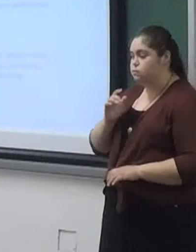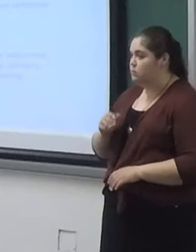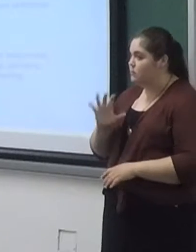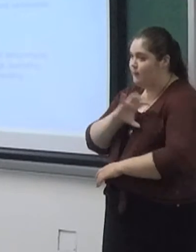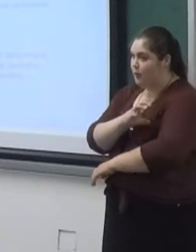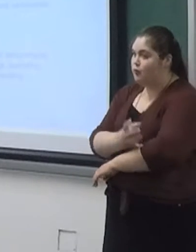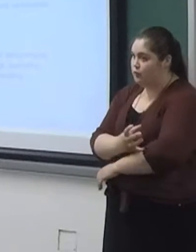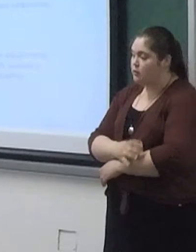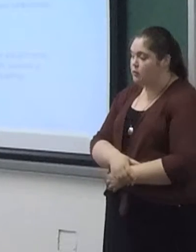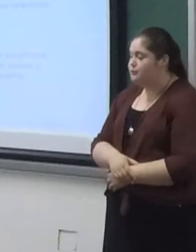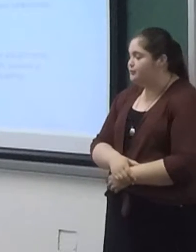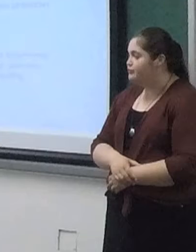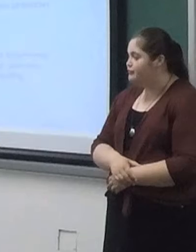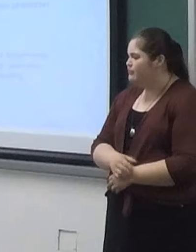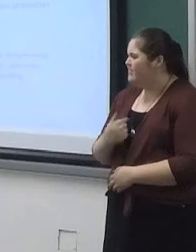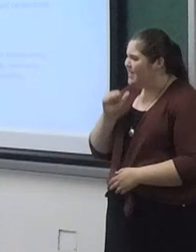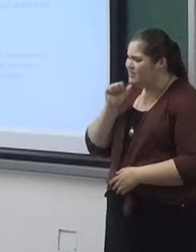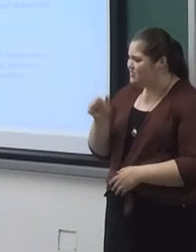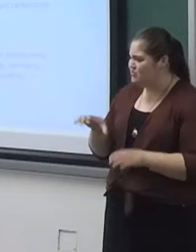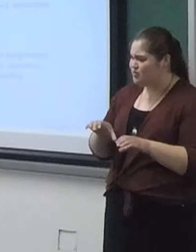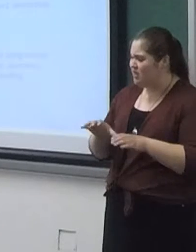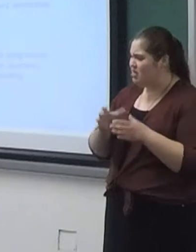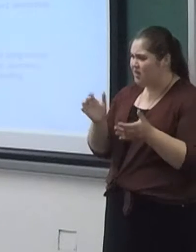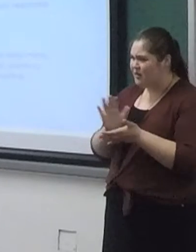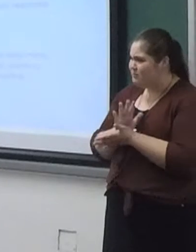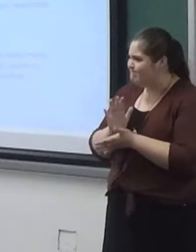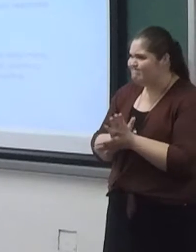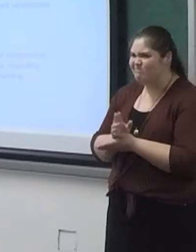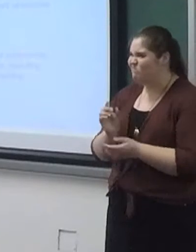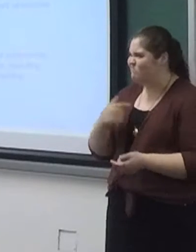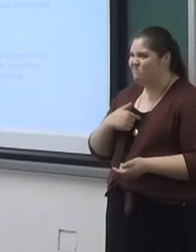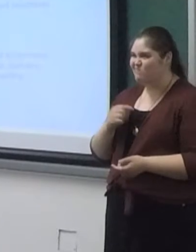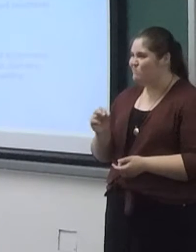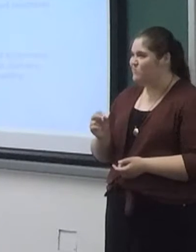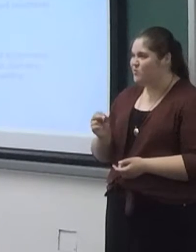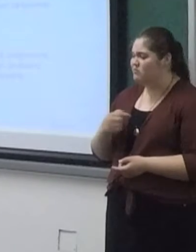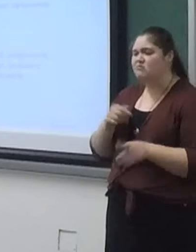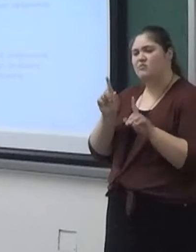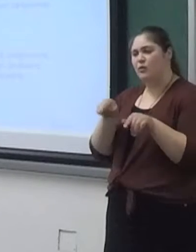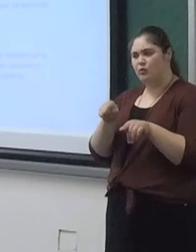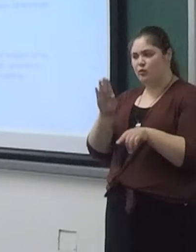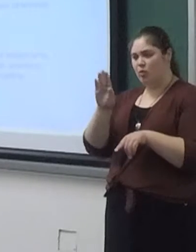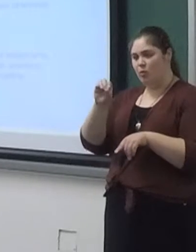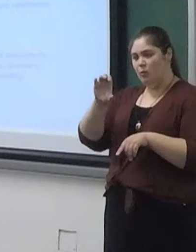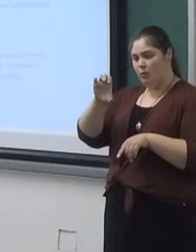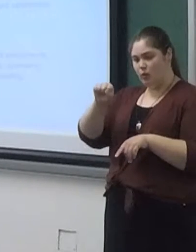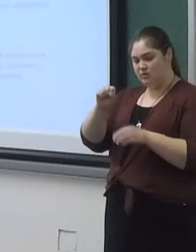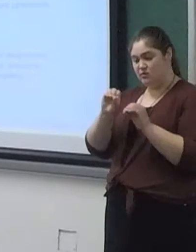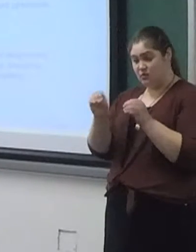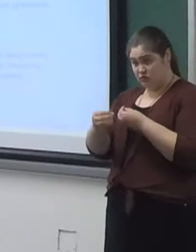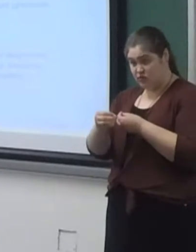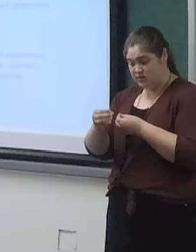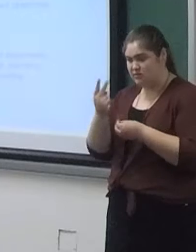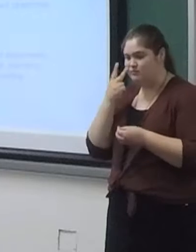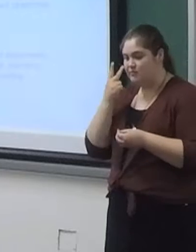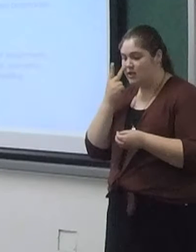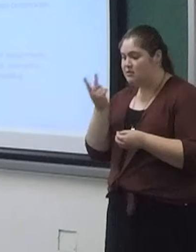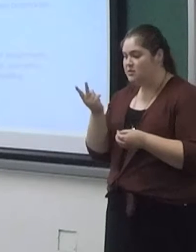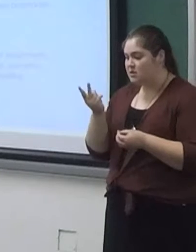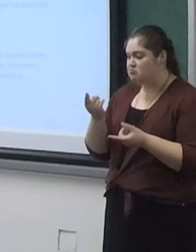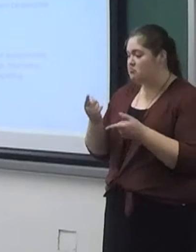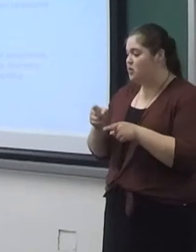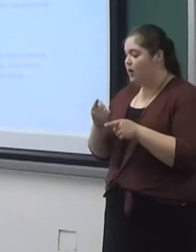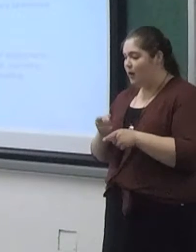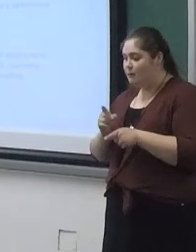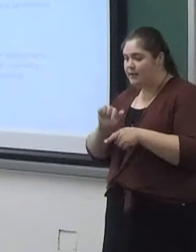And I didn't do a lot of paperwork. I went to the BOCES office, which was kind of cool because I got to see the behind the scenes of